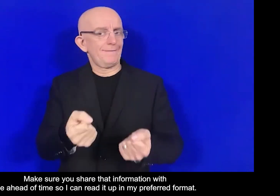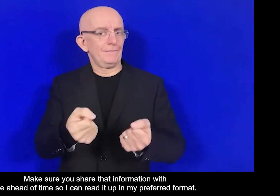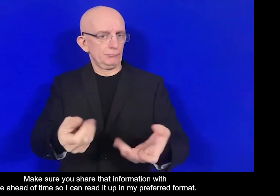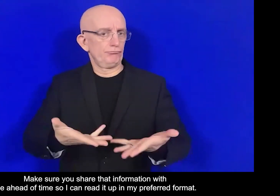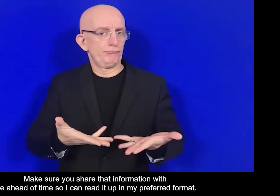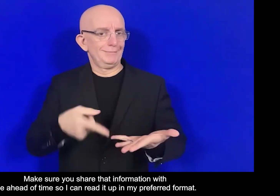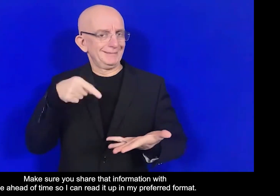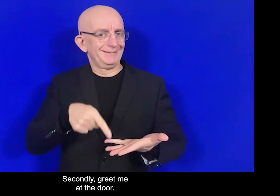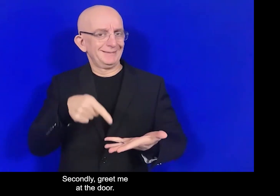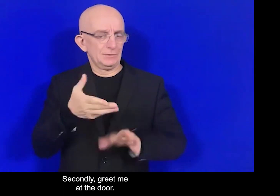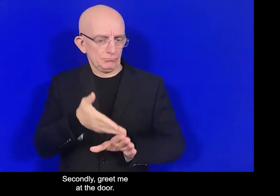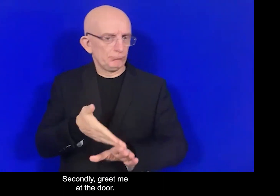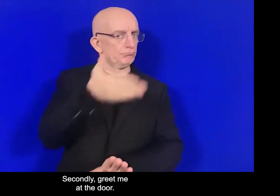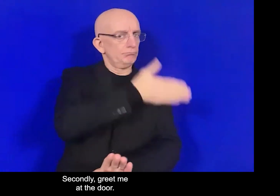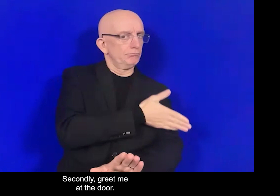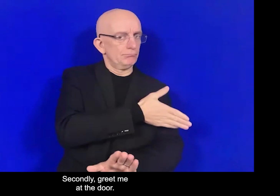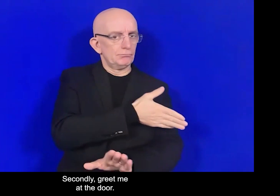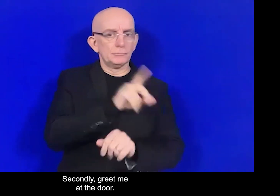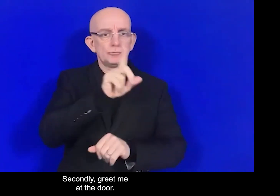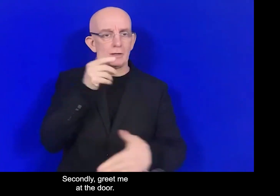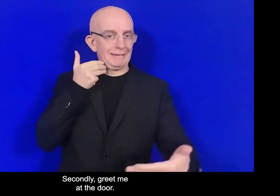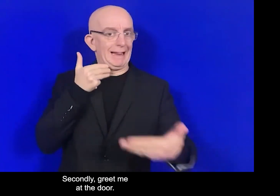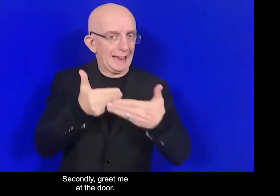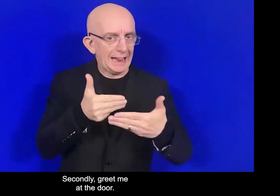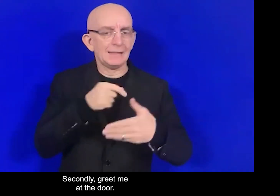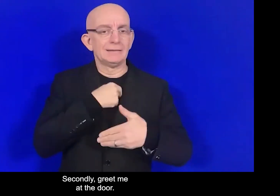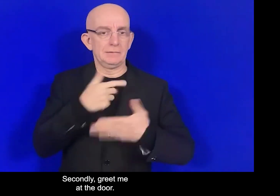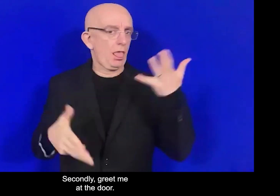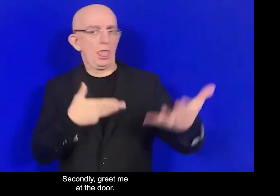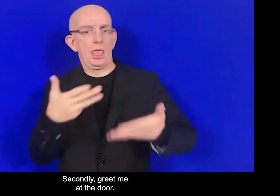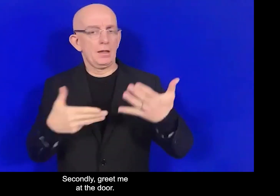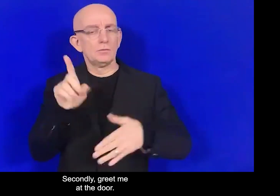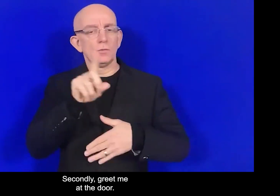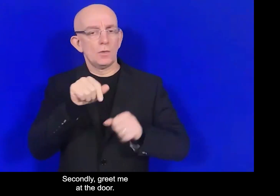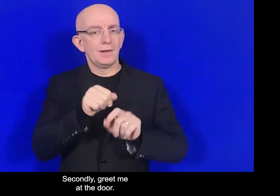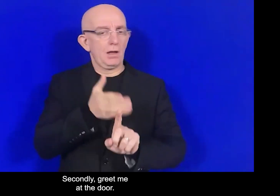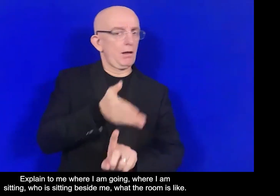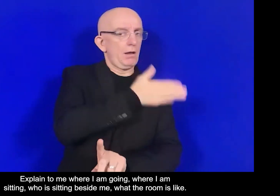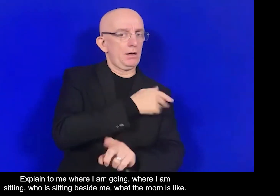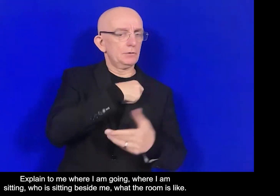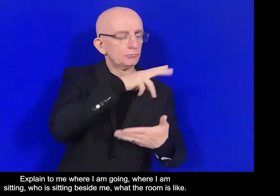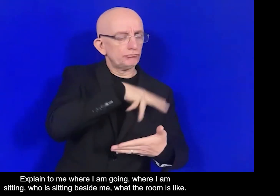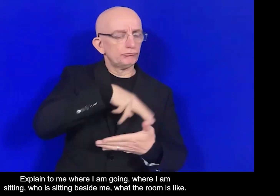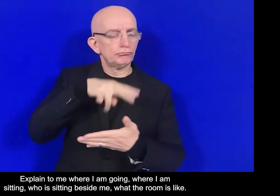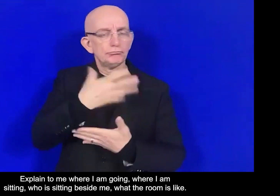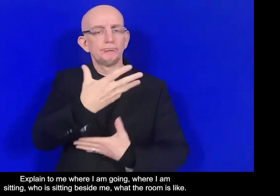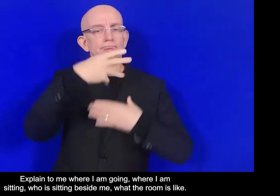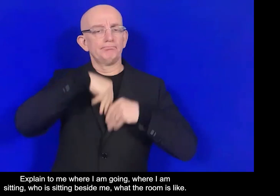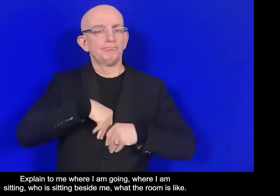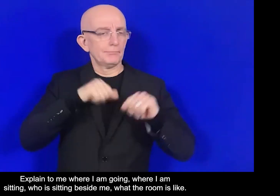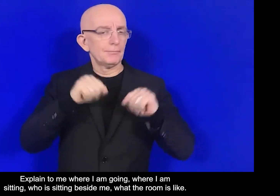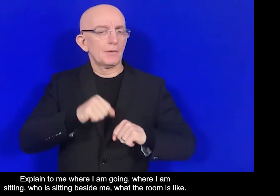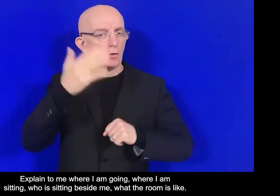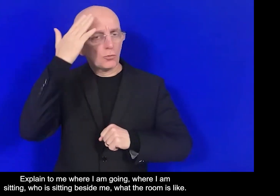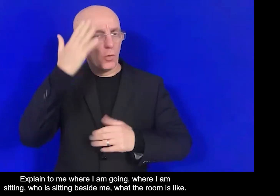format. Secondly, greet me at the door. Explain to me where I'm